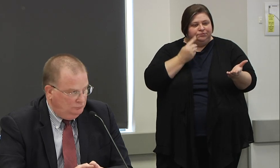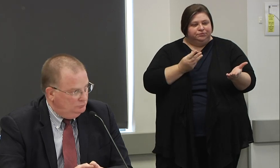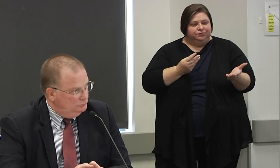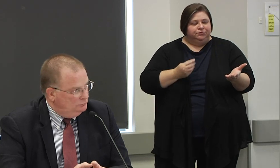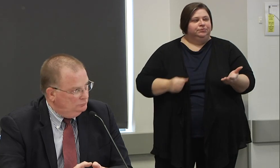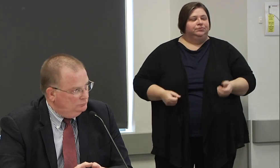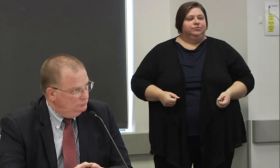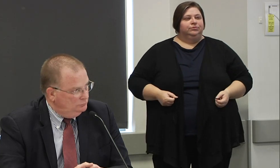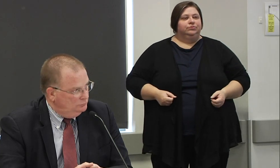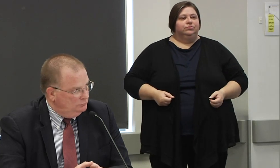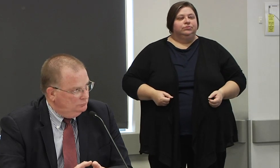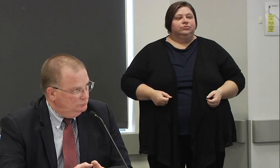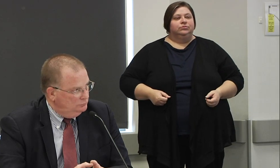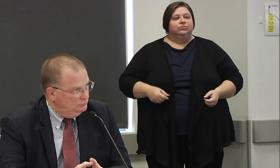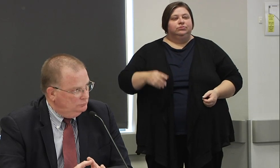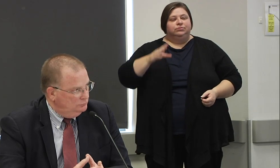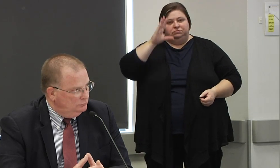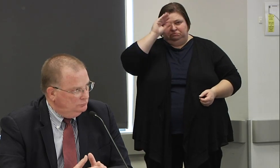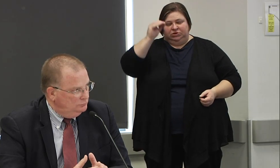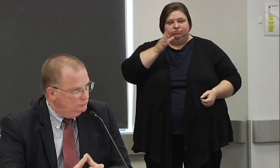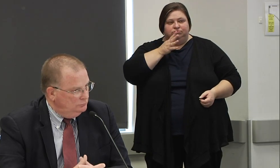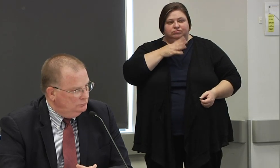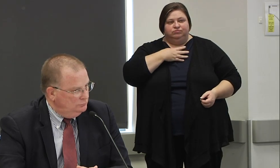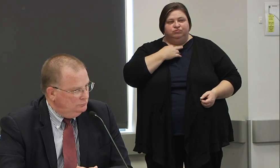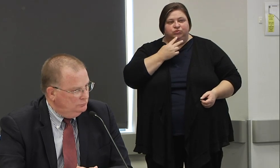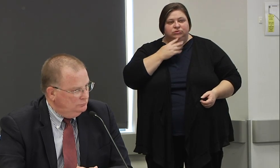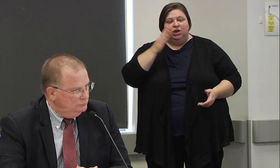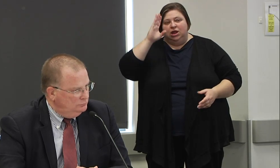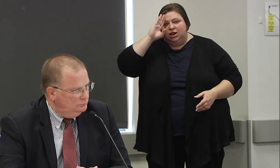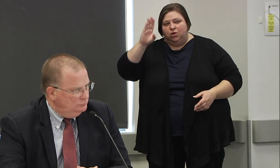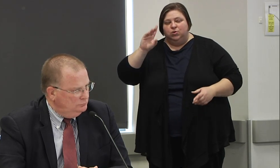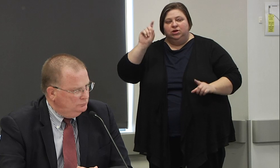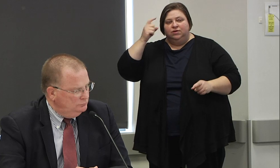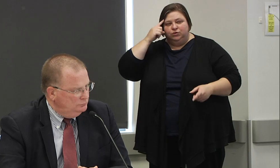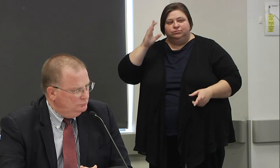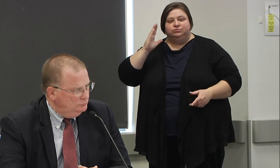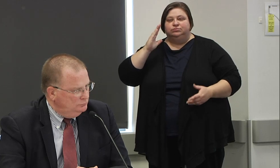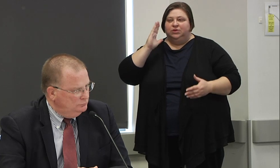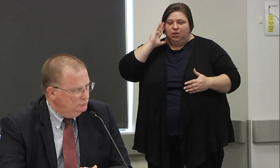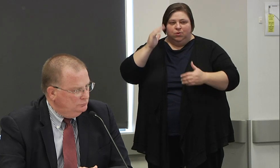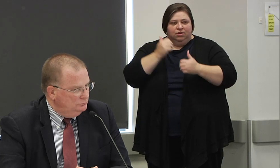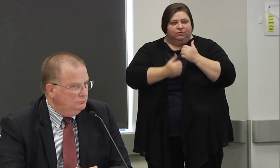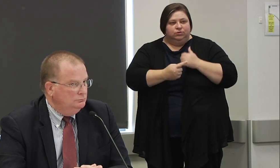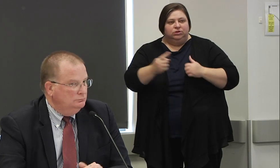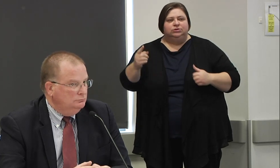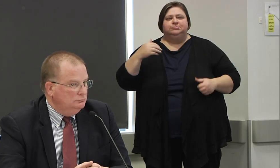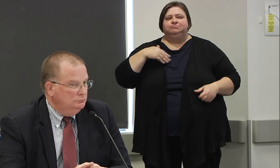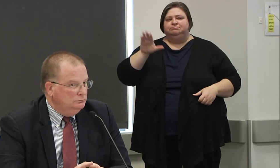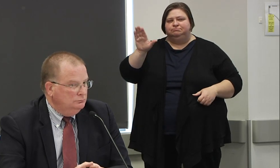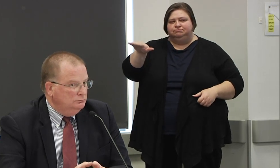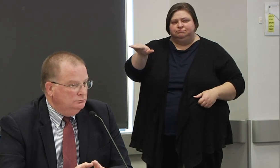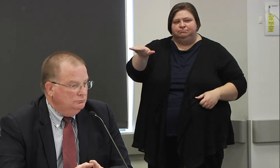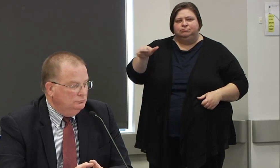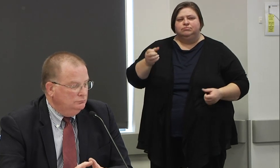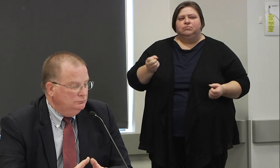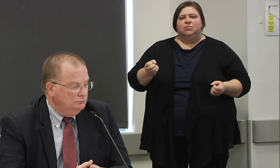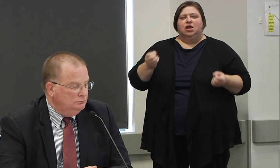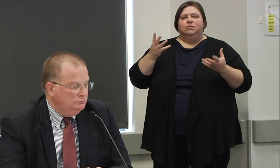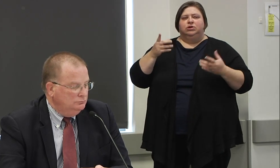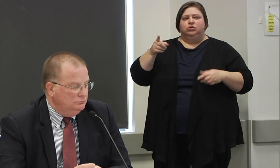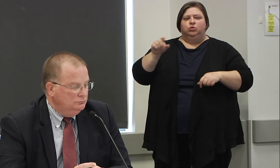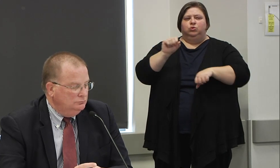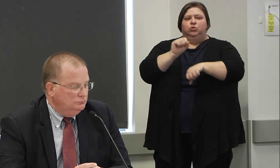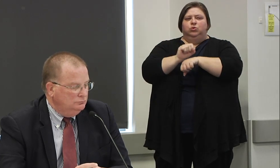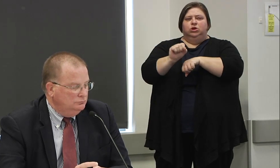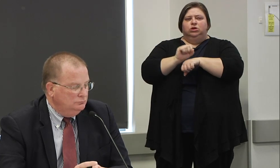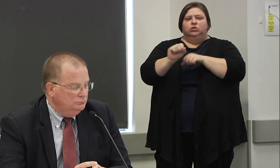Yes, hello, Governor, everybody. Governor, to what extent did you coordinate this with the governors of the other 4 western